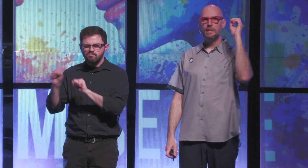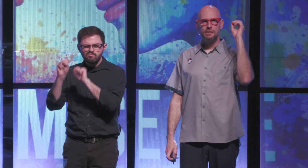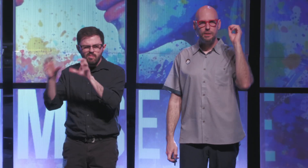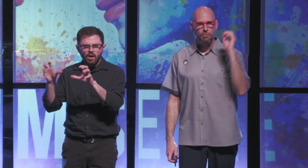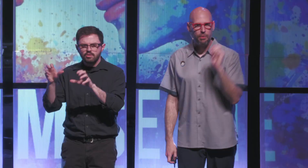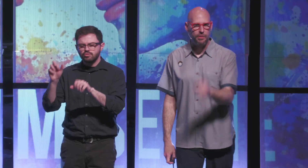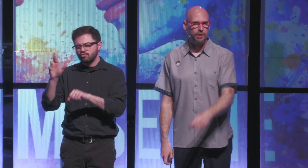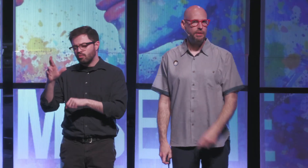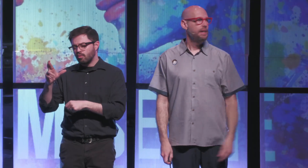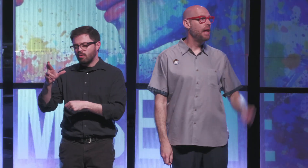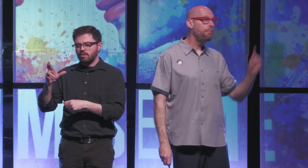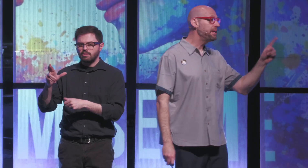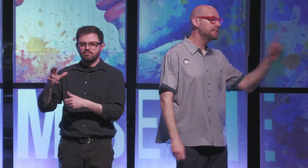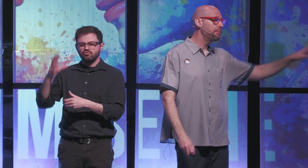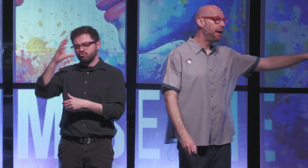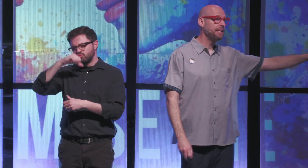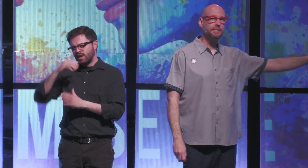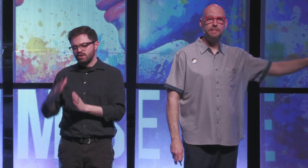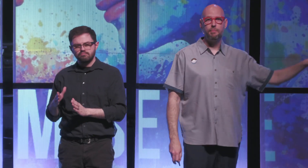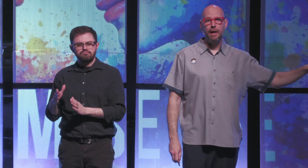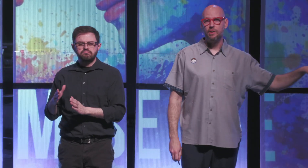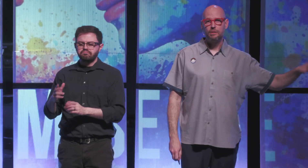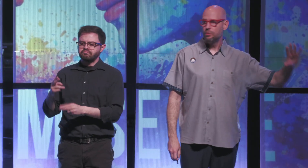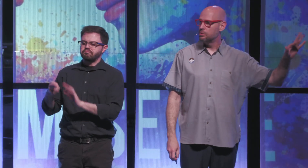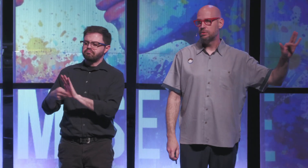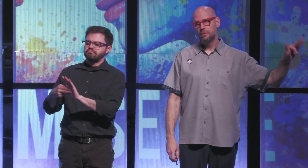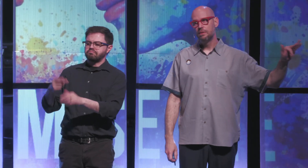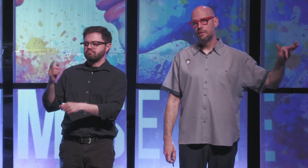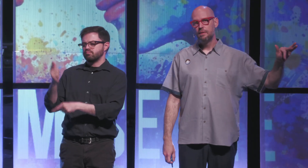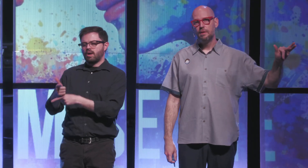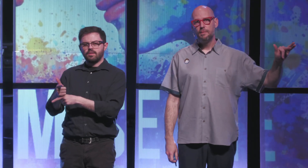He says, brother. Not because the past doesn't matter,